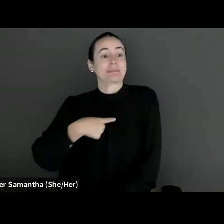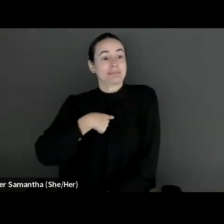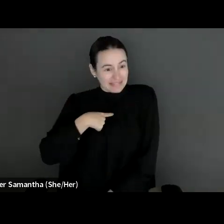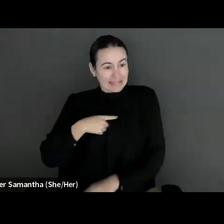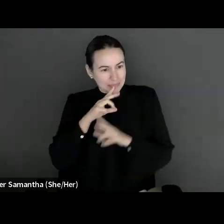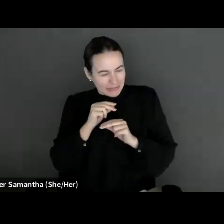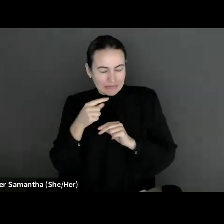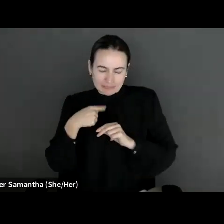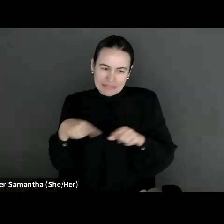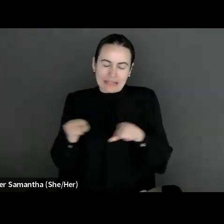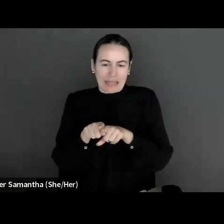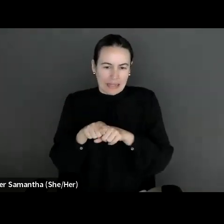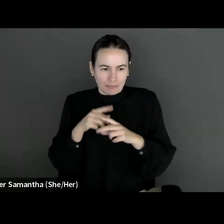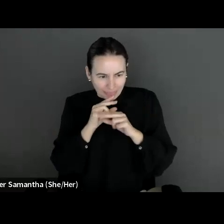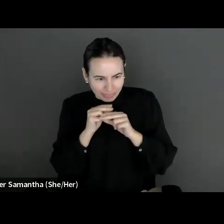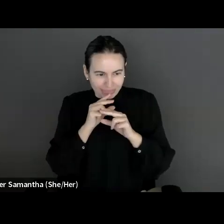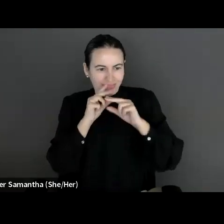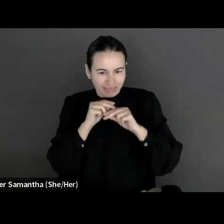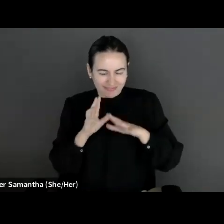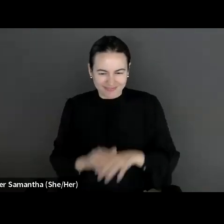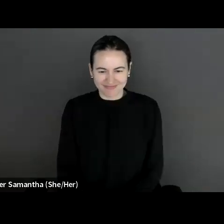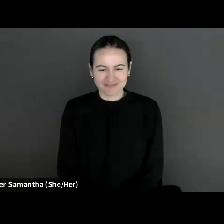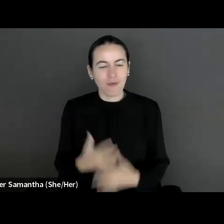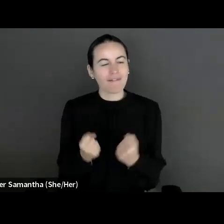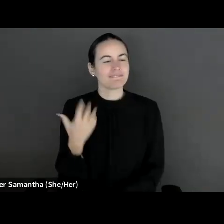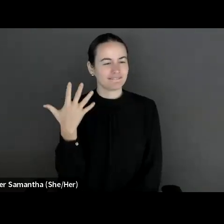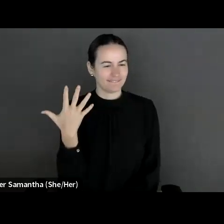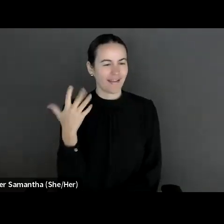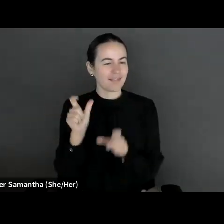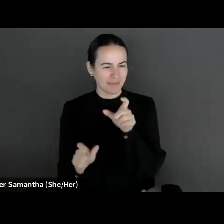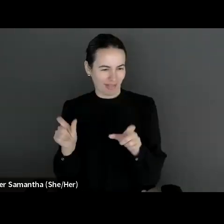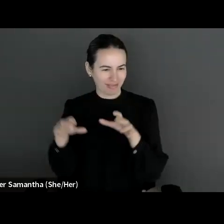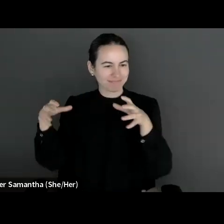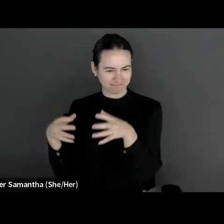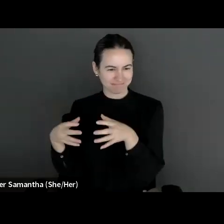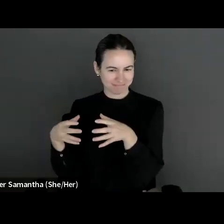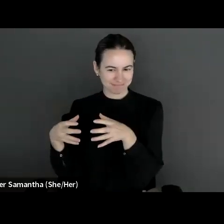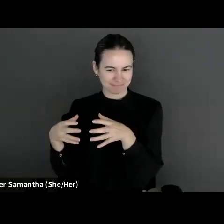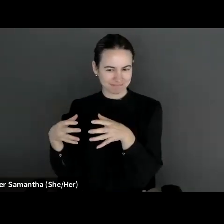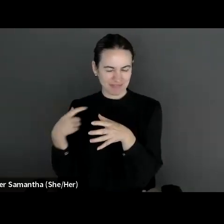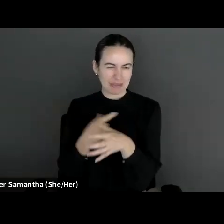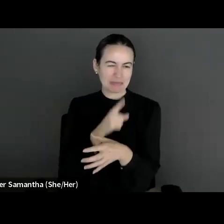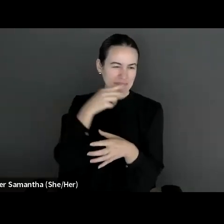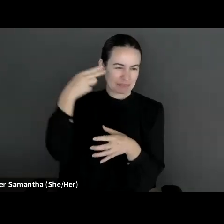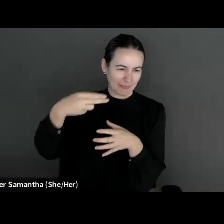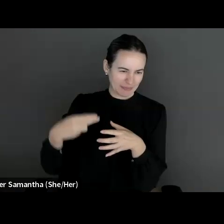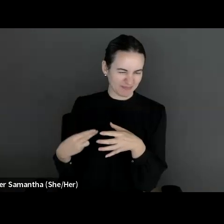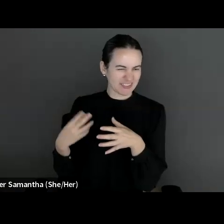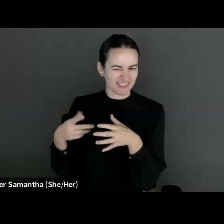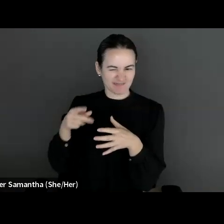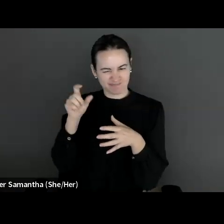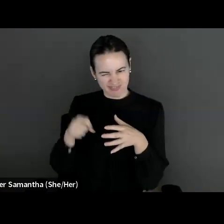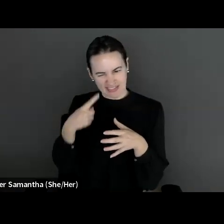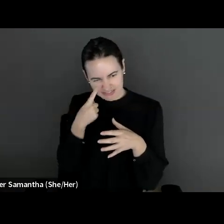Battisti, correct? So we are 5 people. So 5 people, 4 of us are going to present.